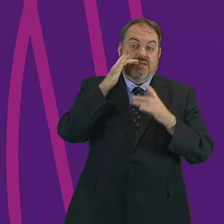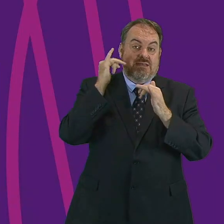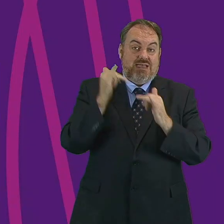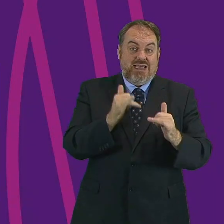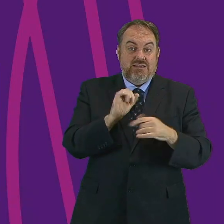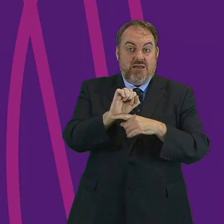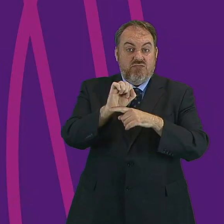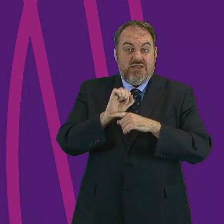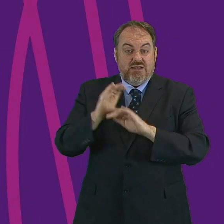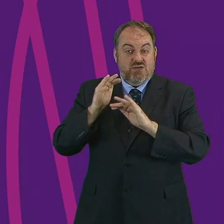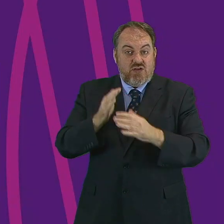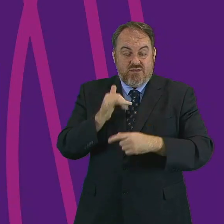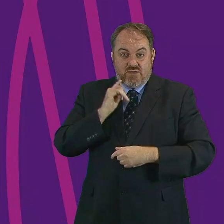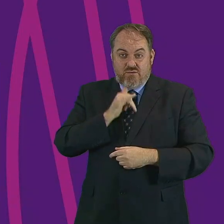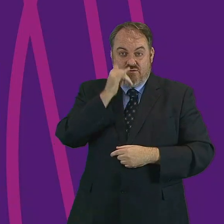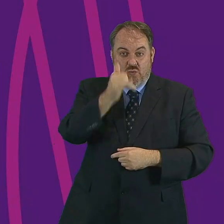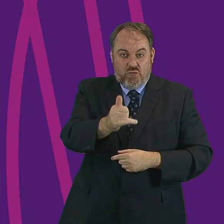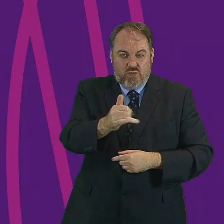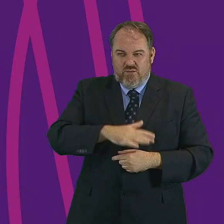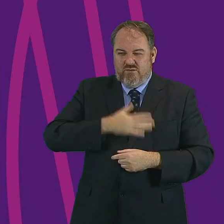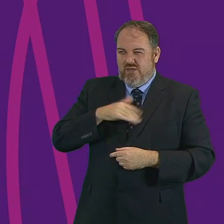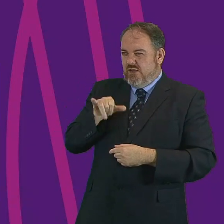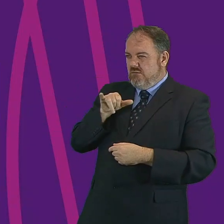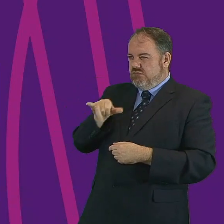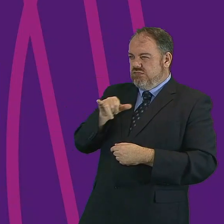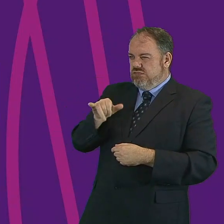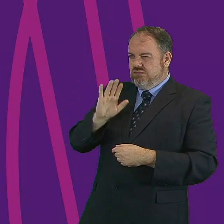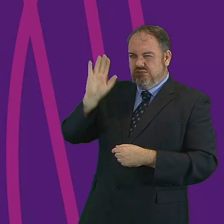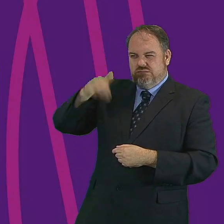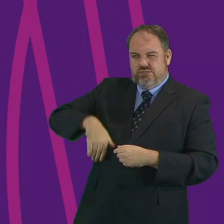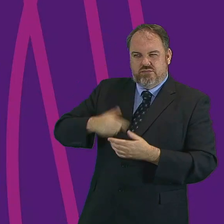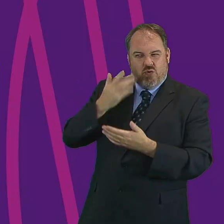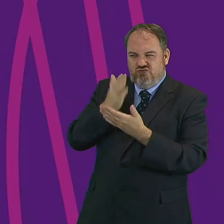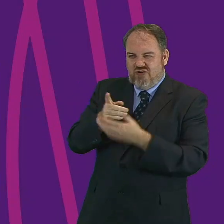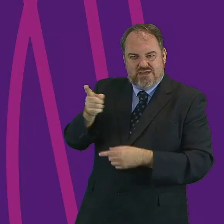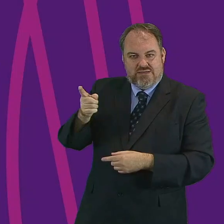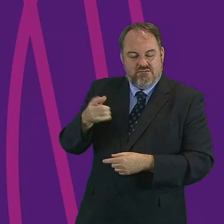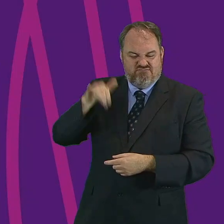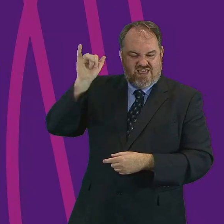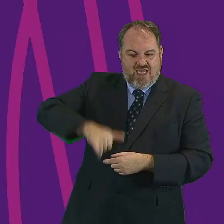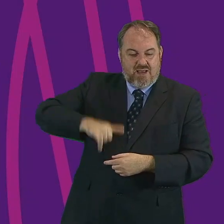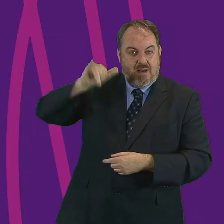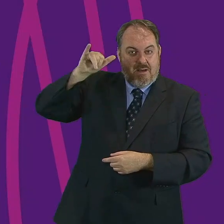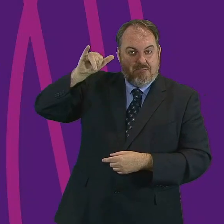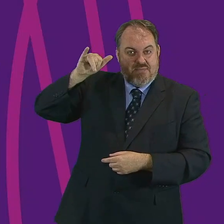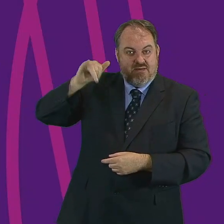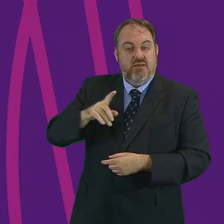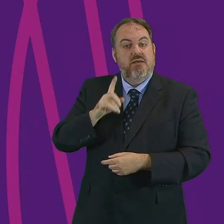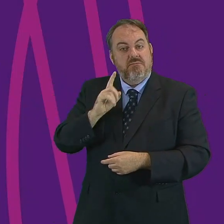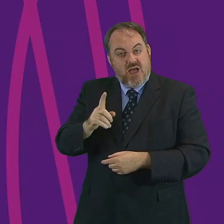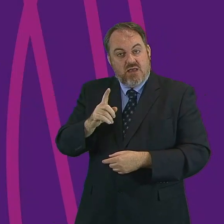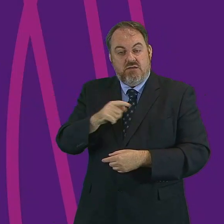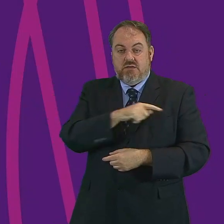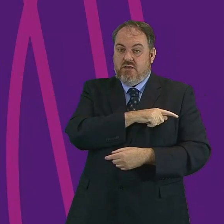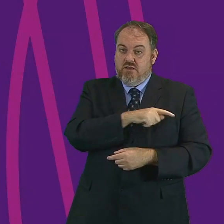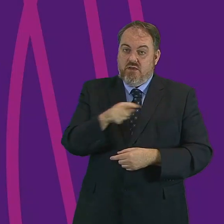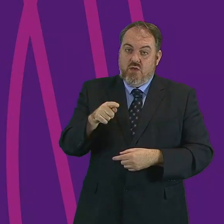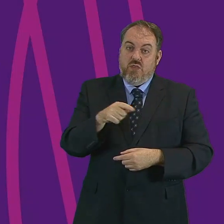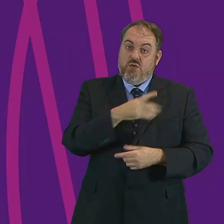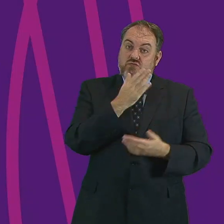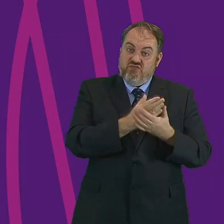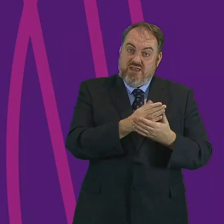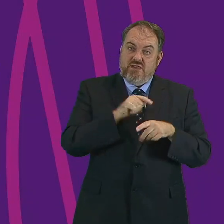not offer any other services. Legitimate contact tracers from Test and Protect will also always call from the same telephone number, and